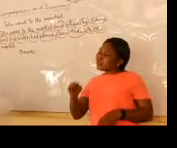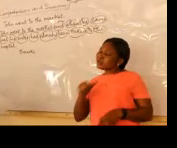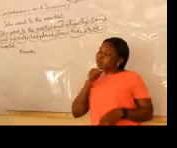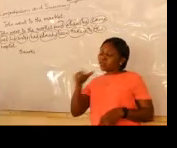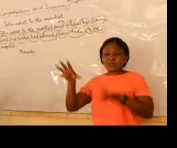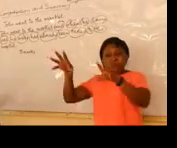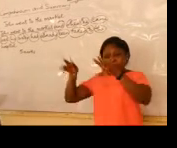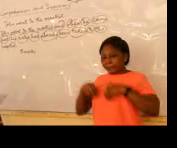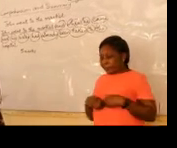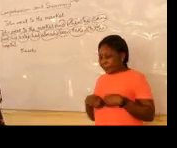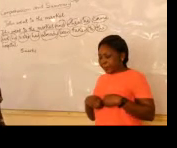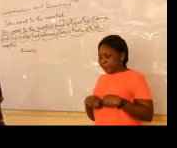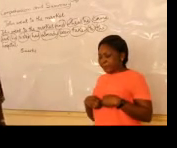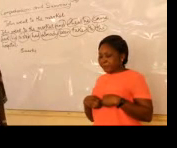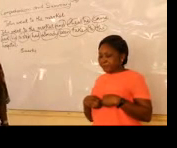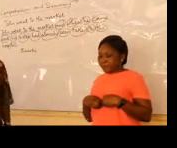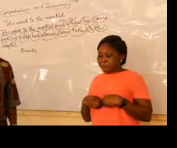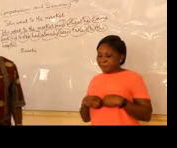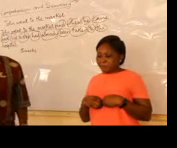penalized. So,